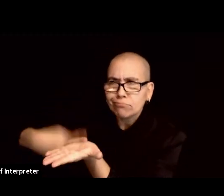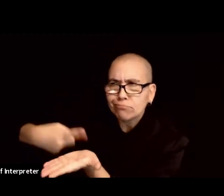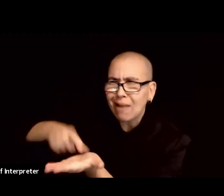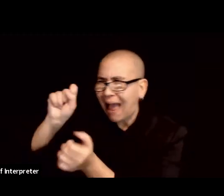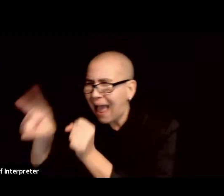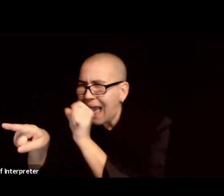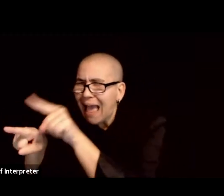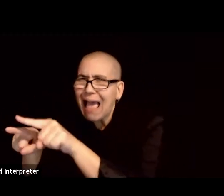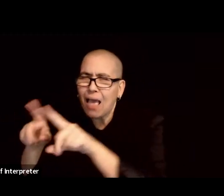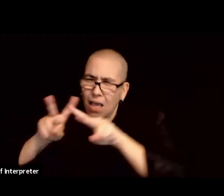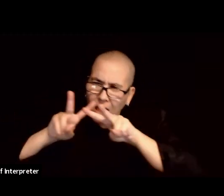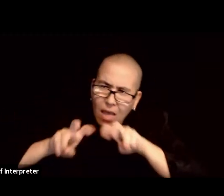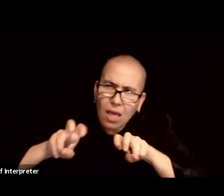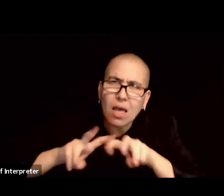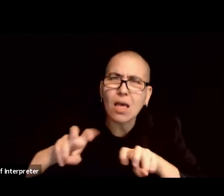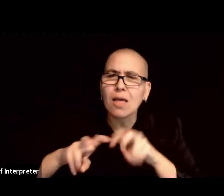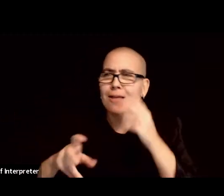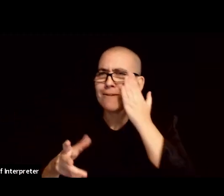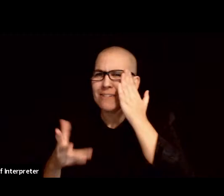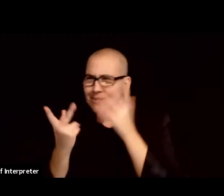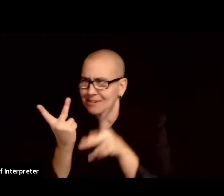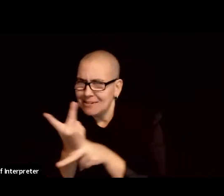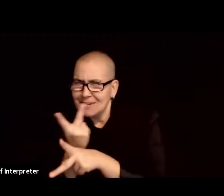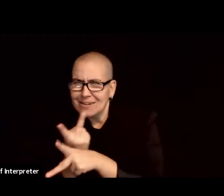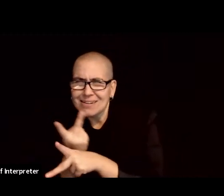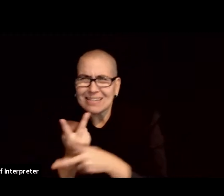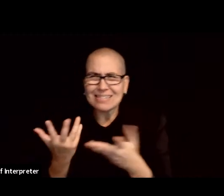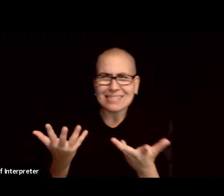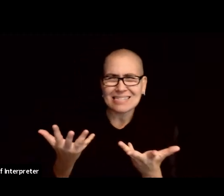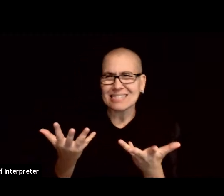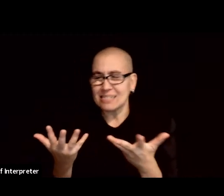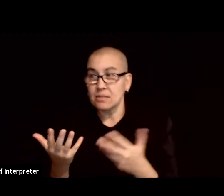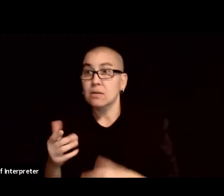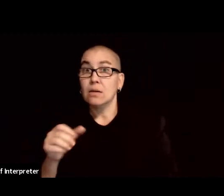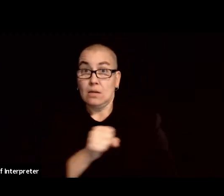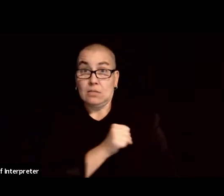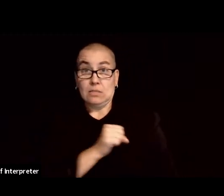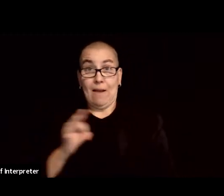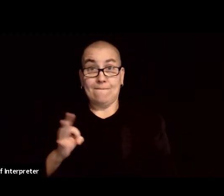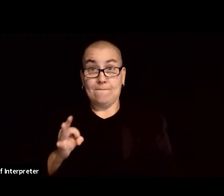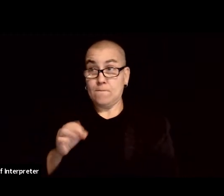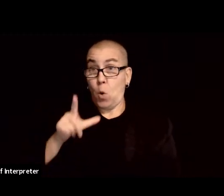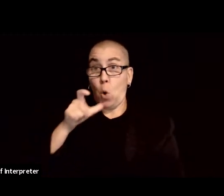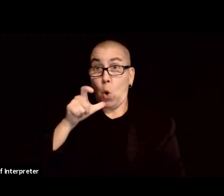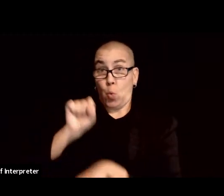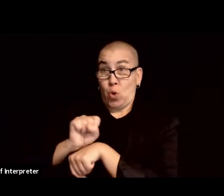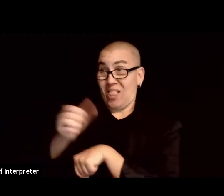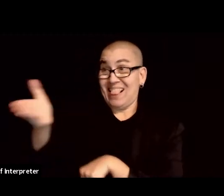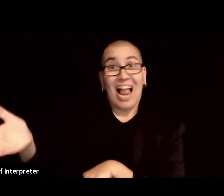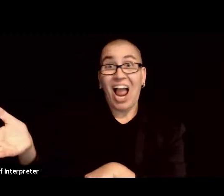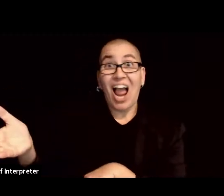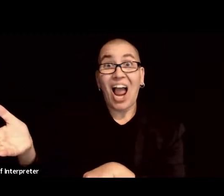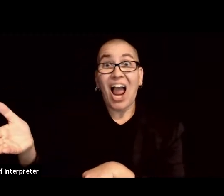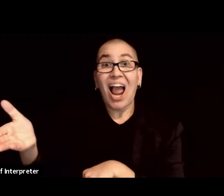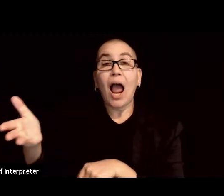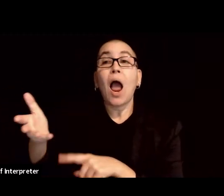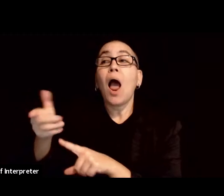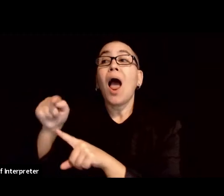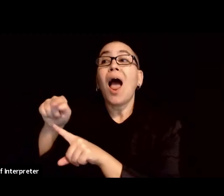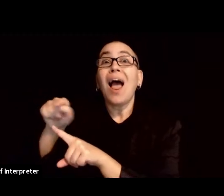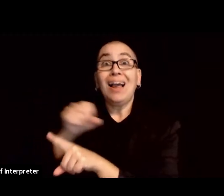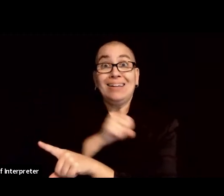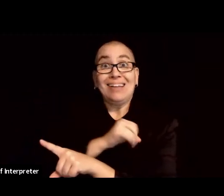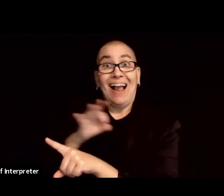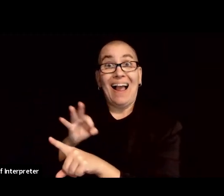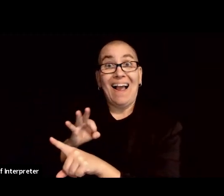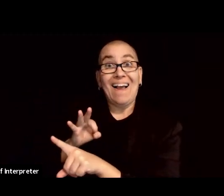introduced, usually through staff. And as we've talked about, we are seeing, it as a result of the